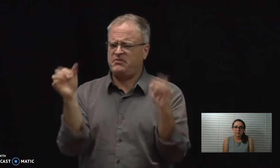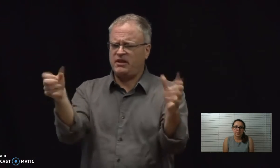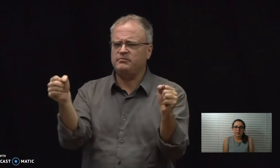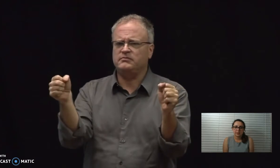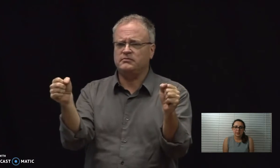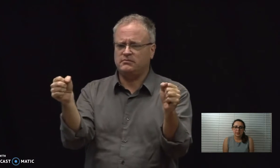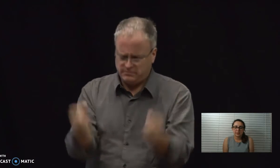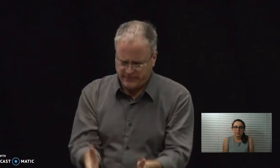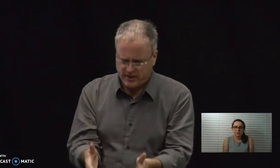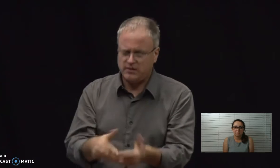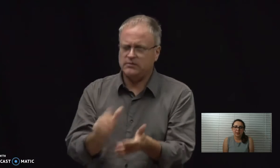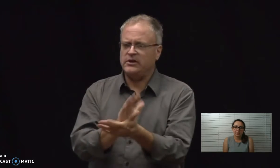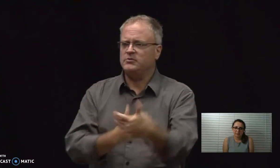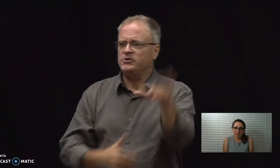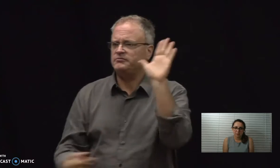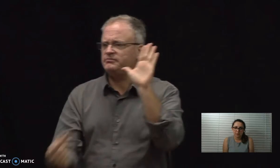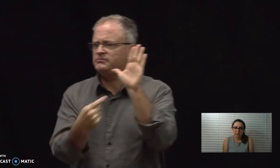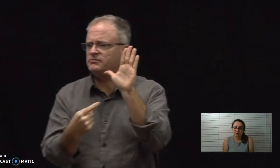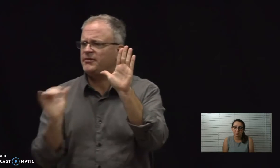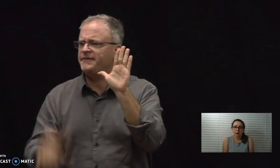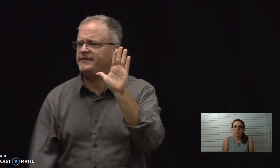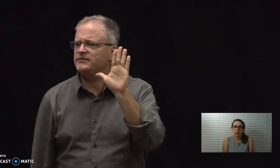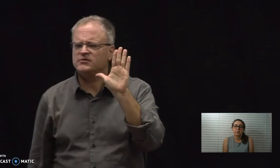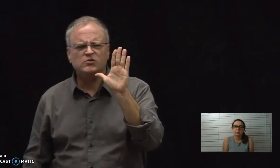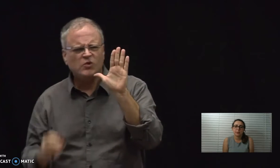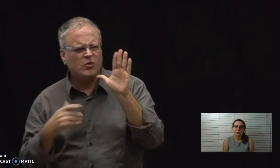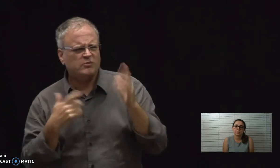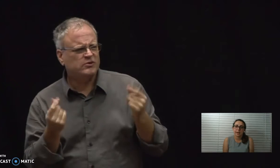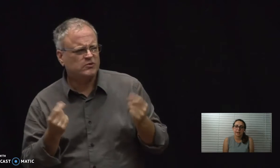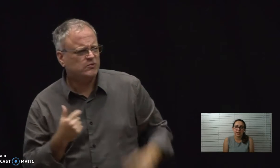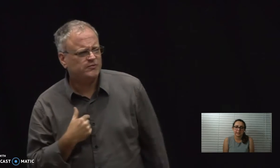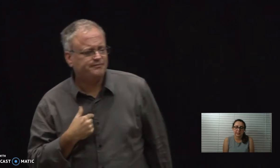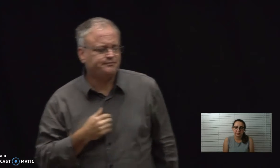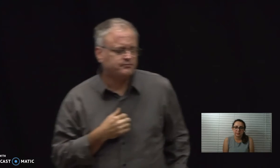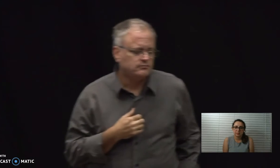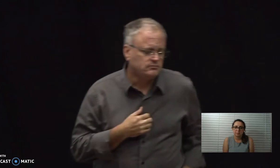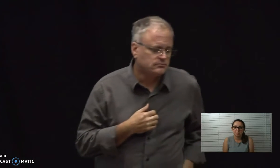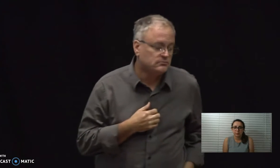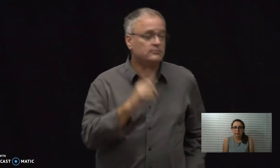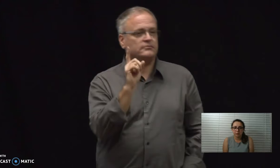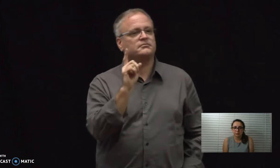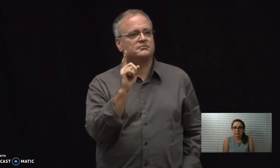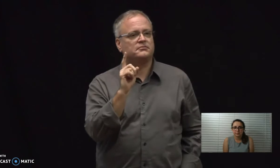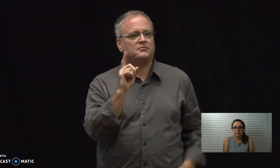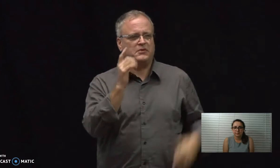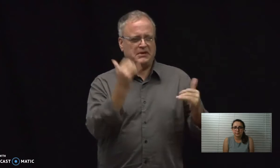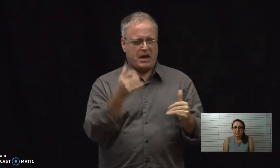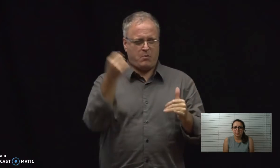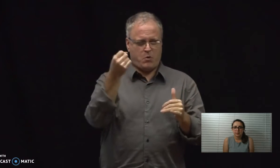No. English, I'm tired of it. I don't want to work anymore. I want to be able to write in ASL. So what do I do?